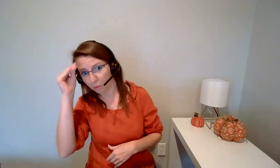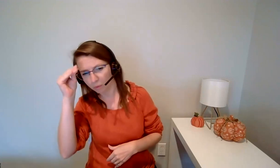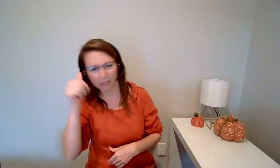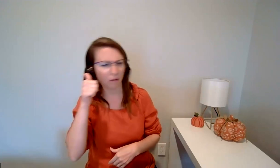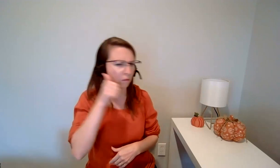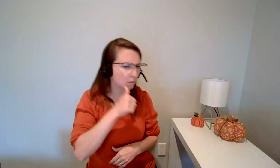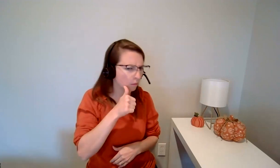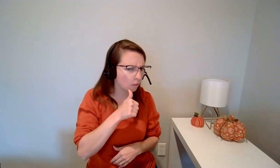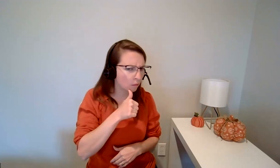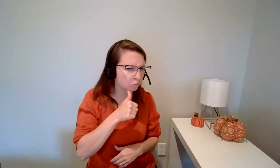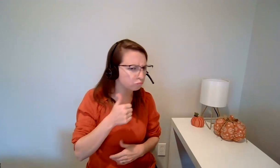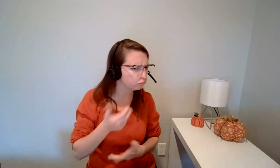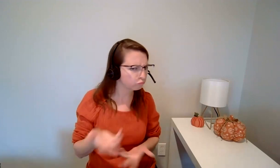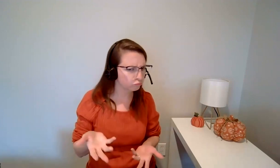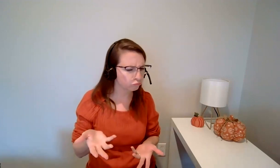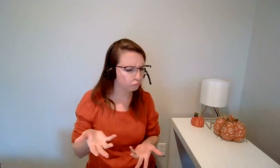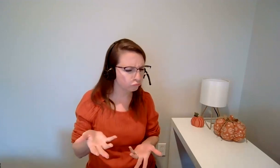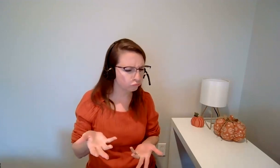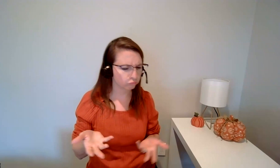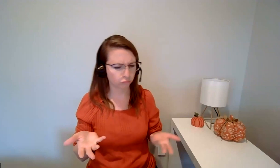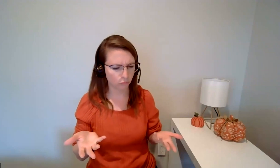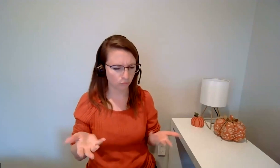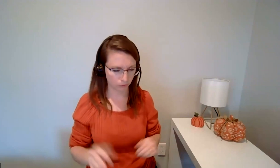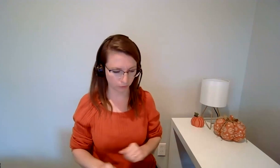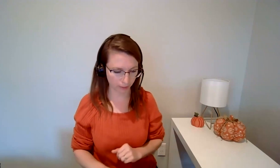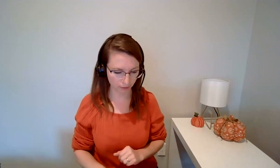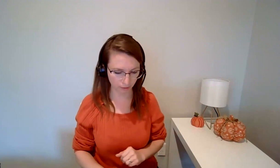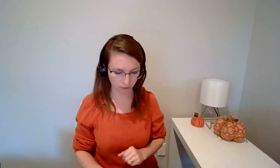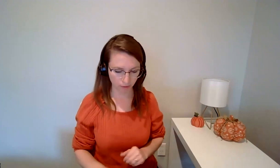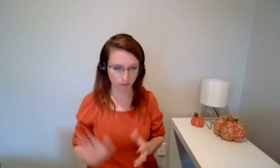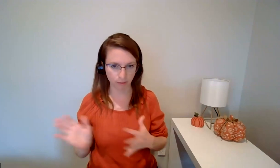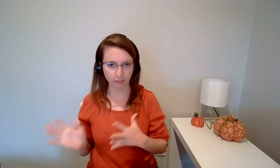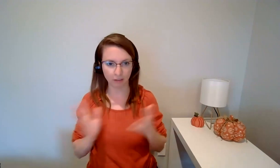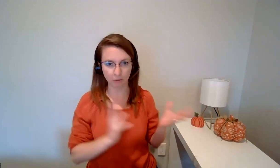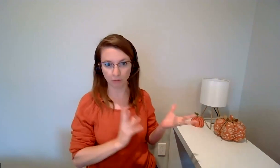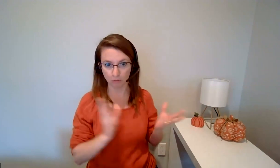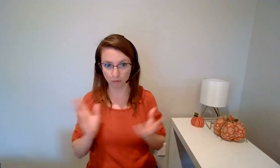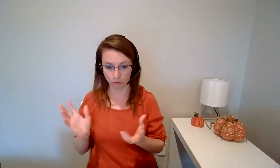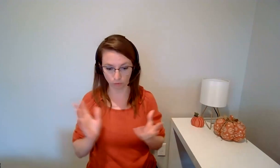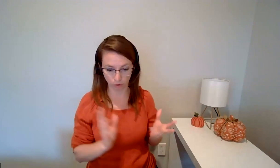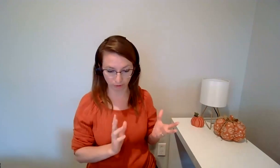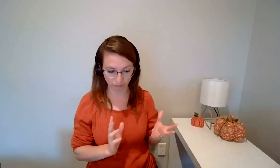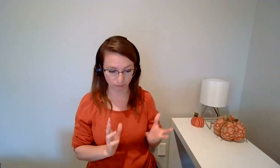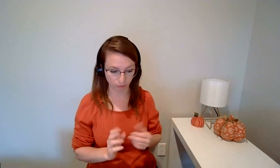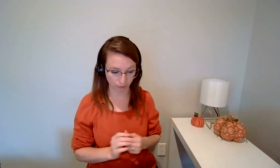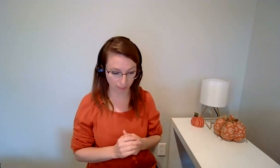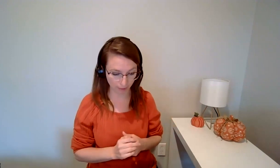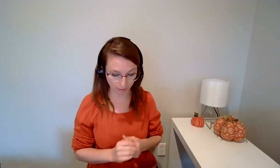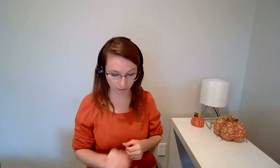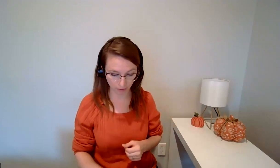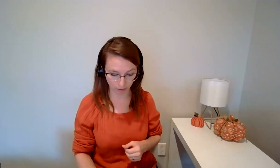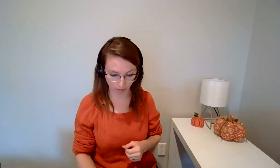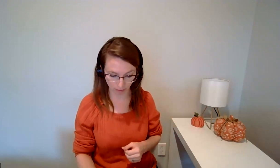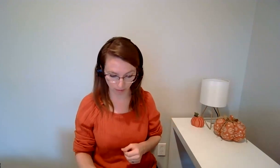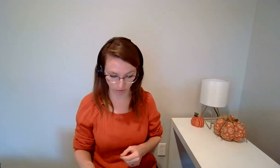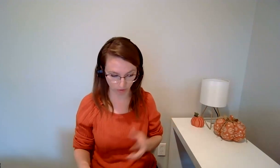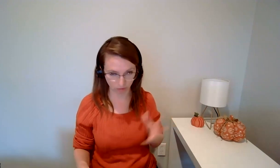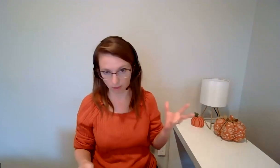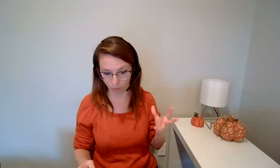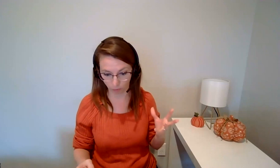boy, girl. Okay, so that's how you would do the shoulder shift for that. Just kind of a